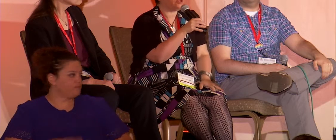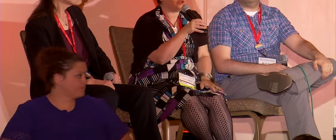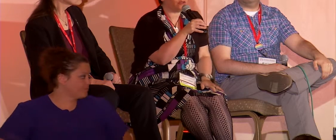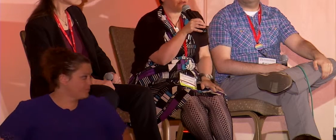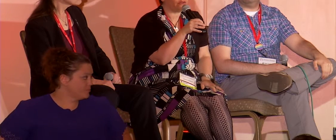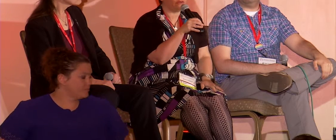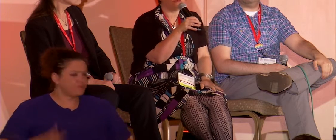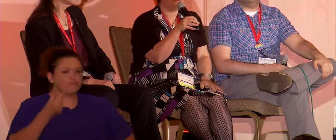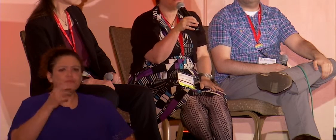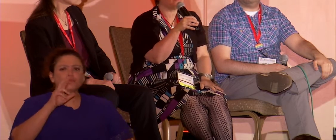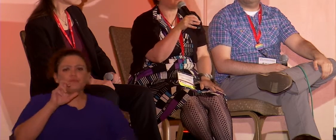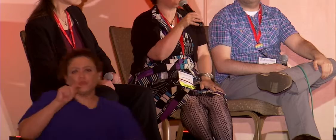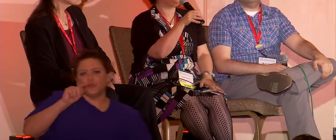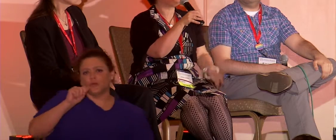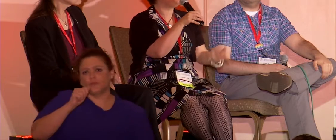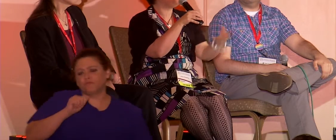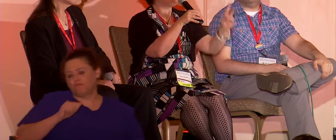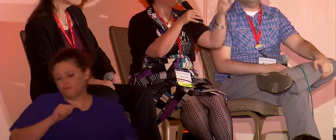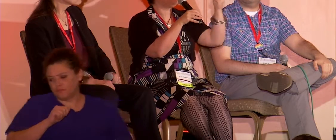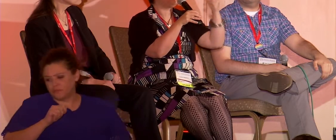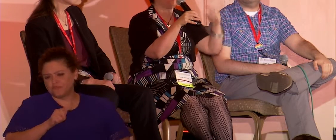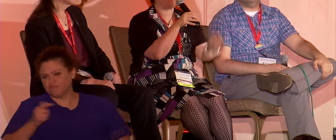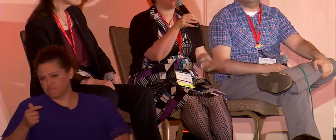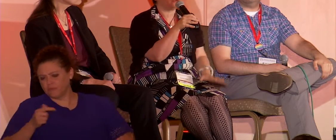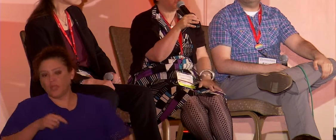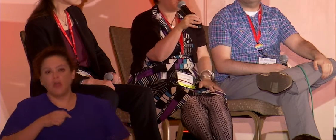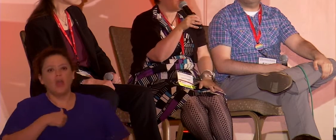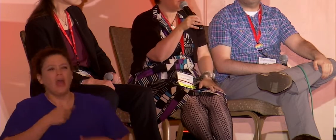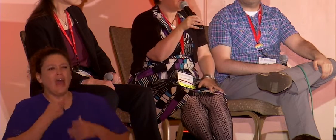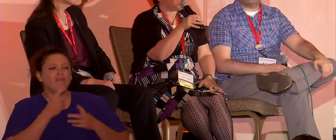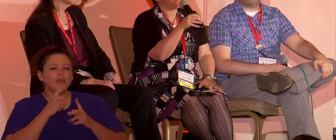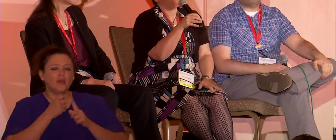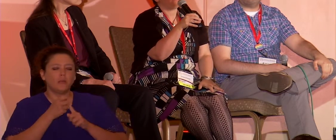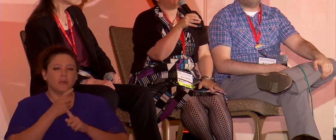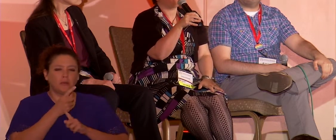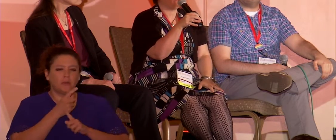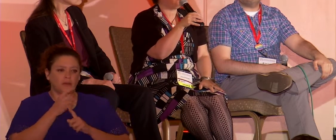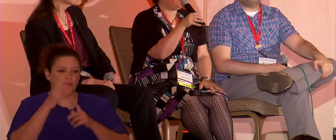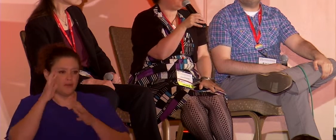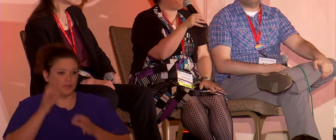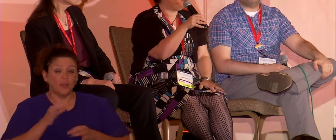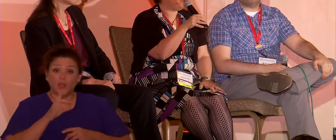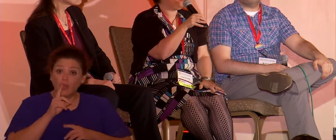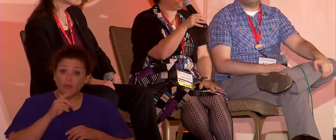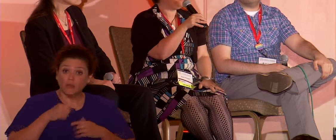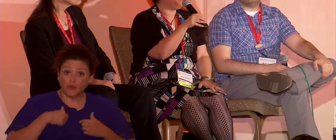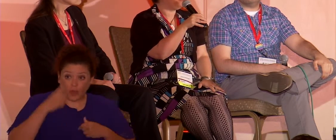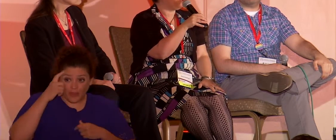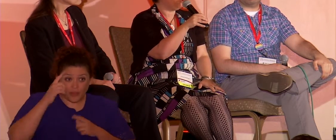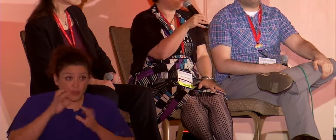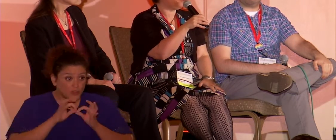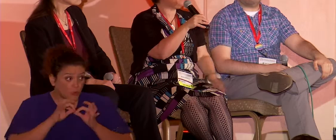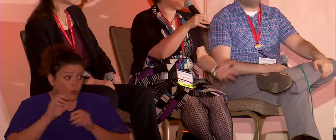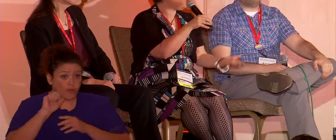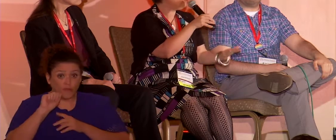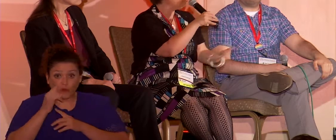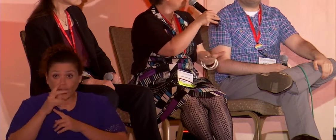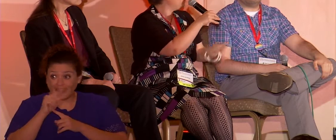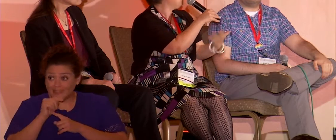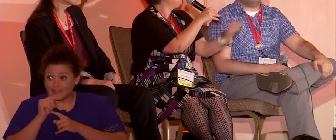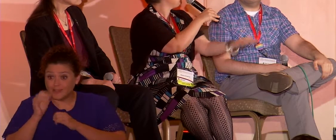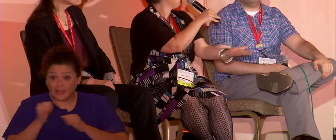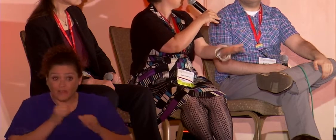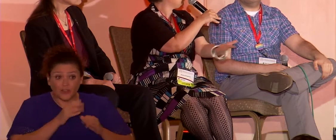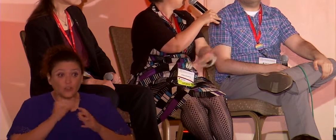dissenting position on this, or subtly dissenting position. Do I think it's worthwhile for atheists as individuals or organizations